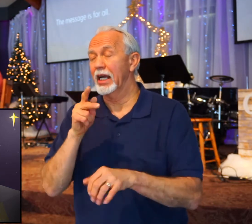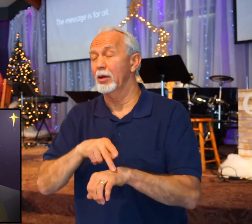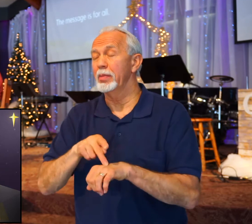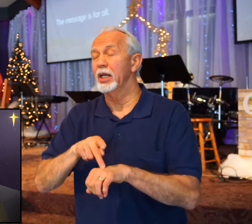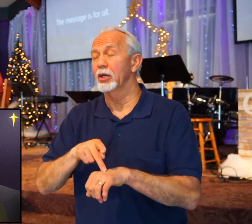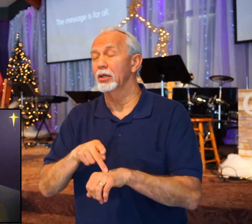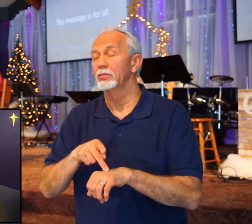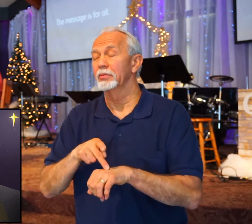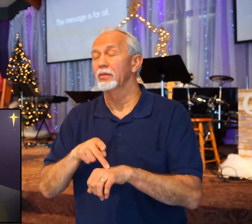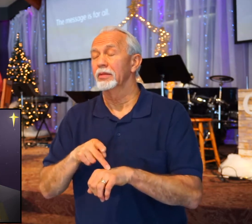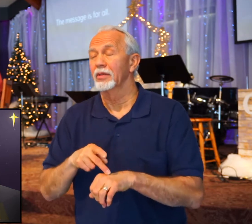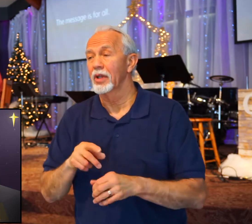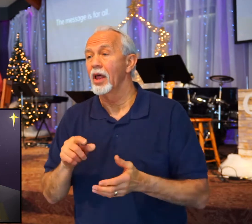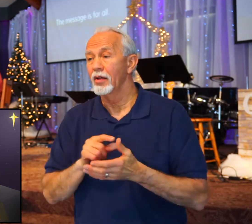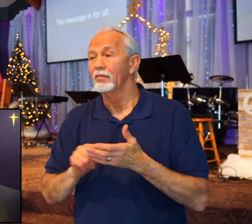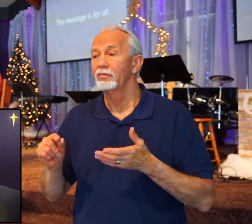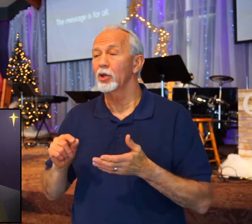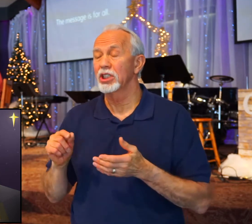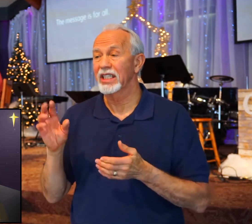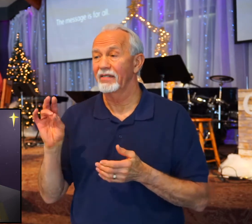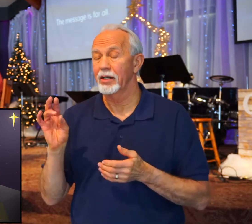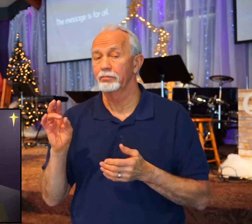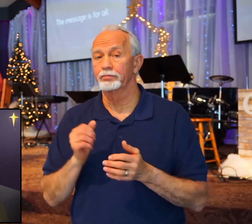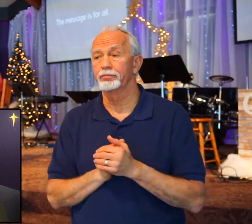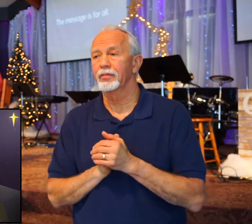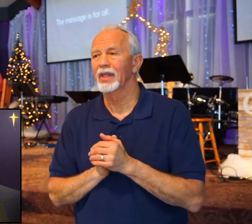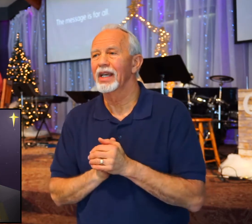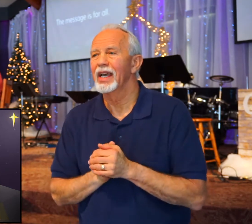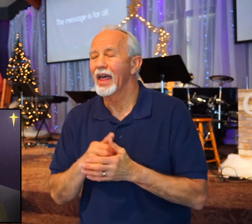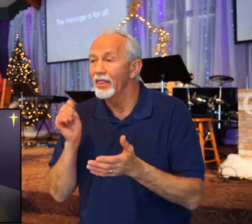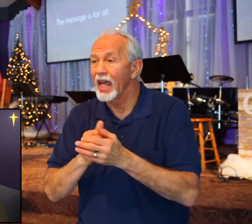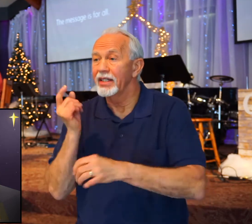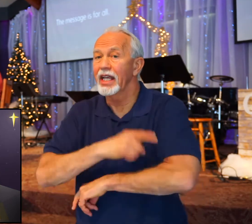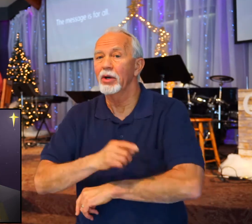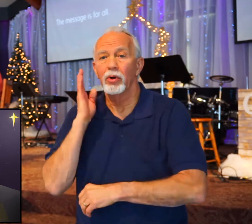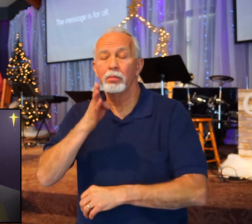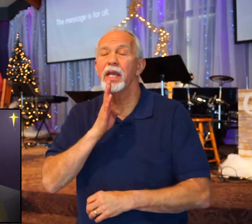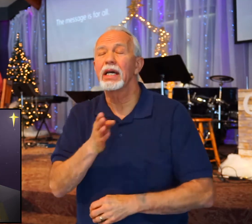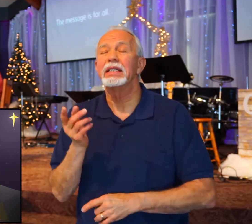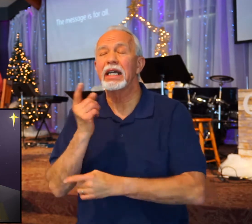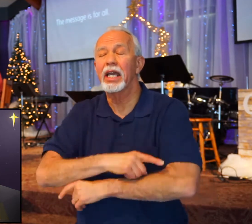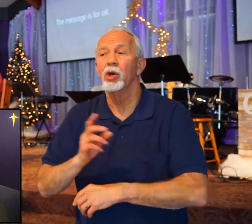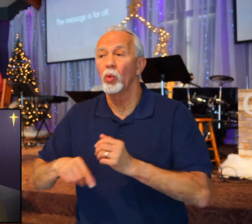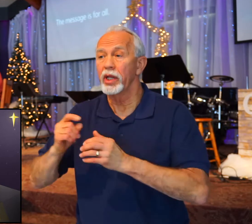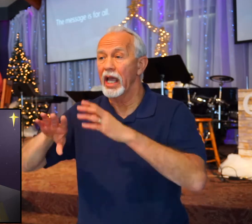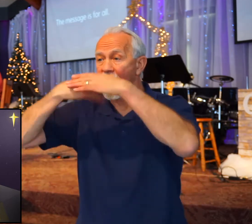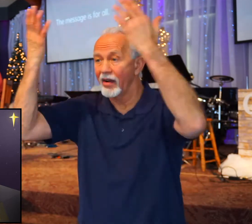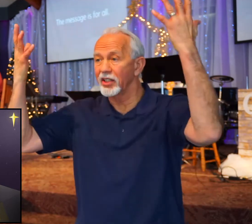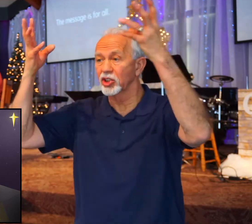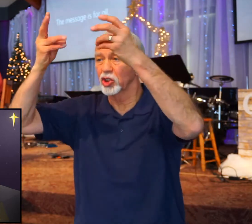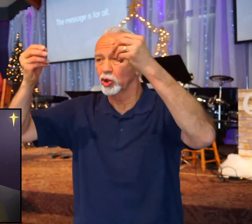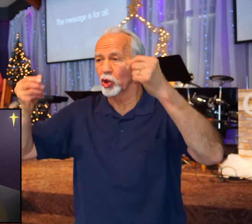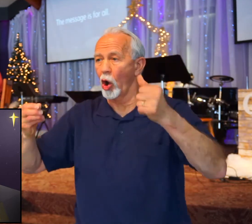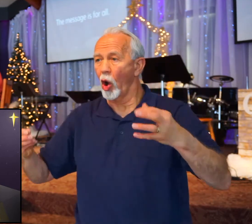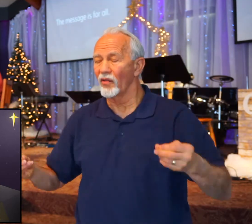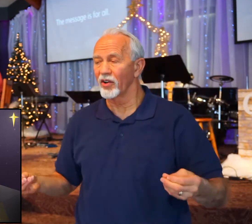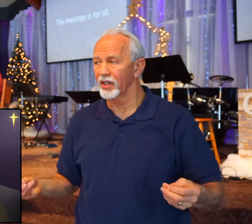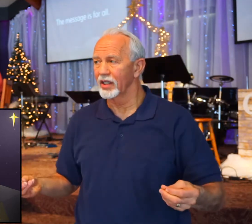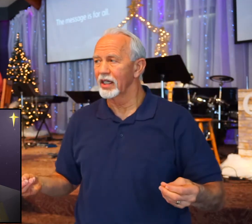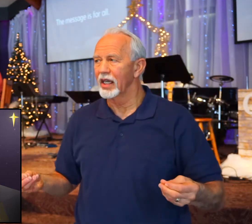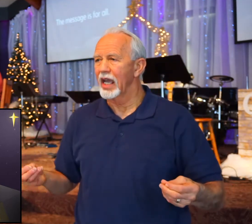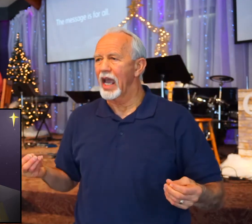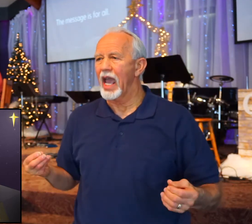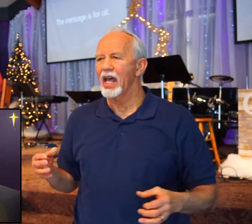verse 7, just above where we are now. That day will be a day when the heavens dissolve and